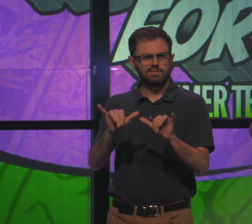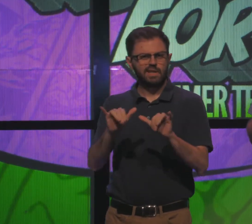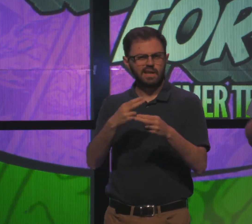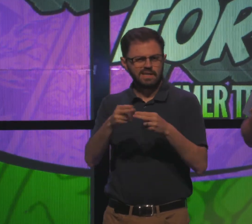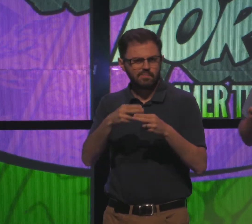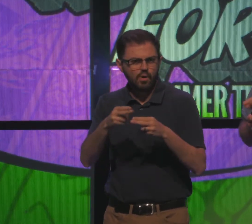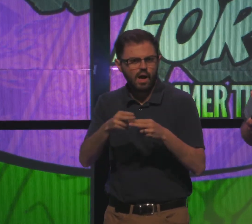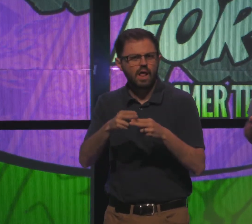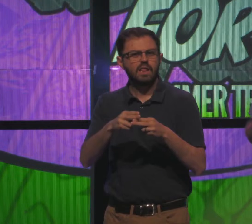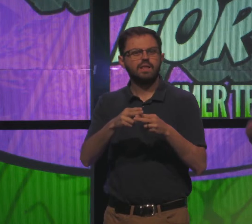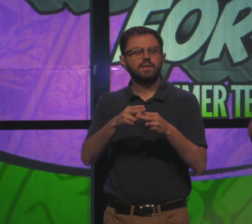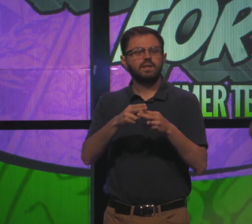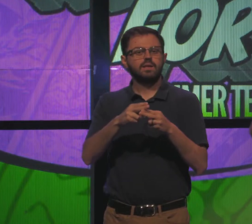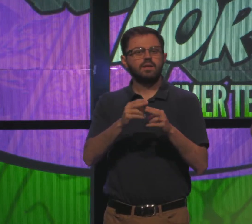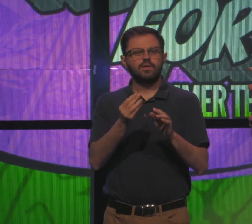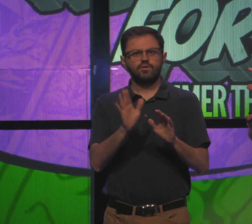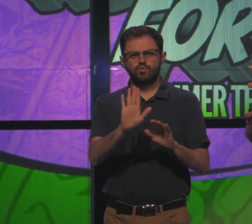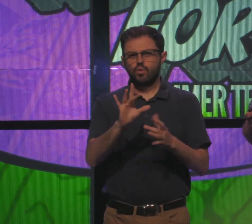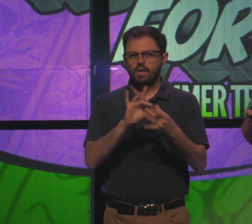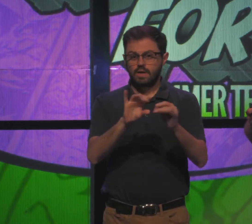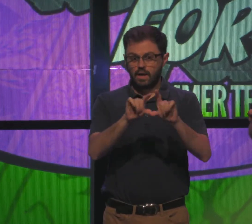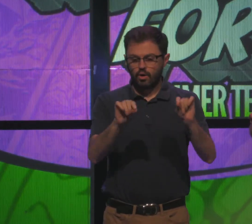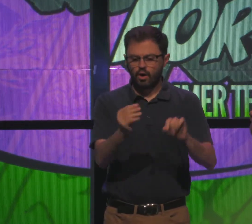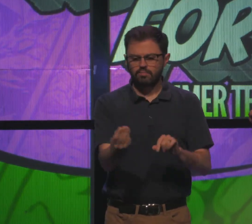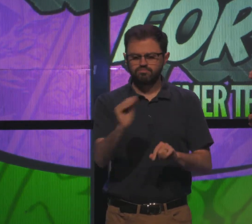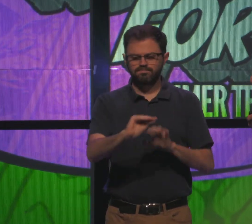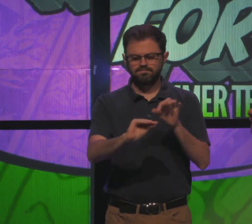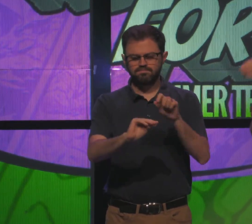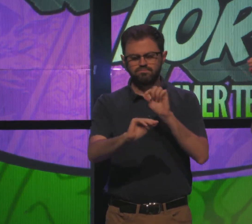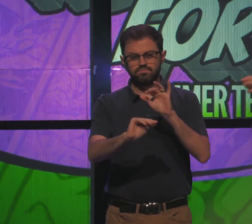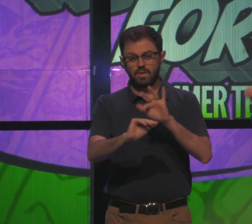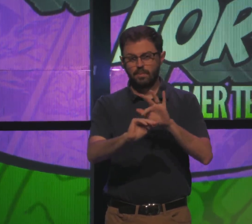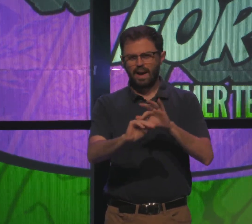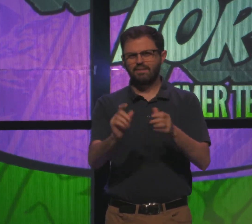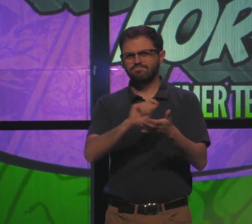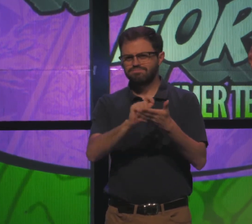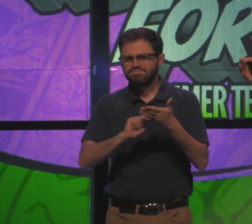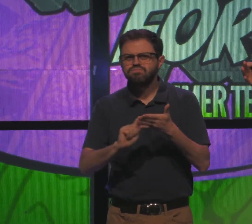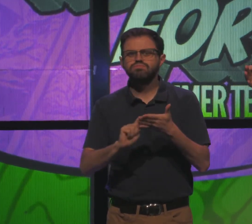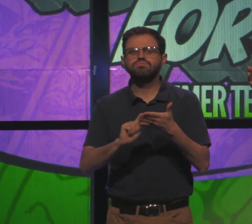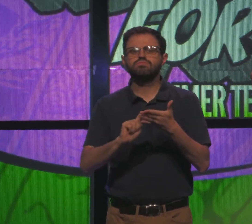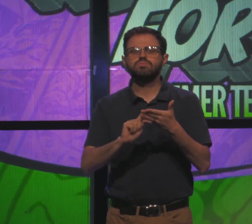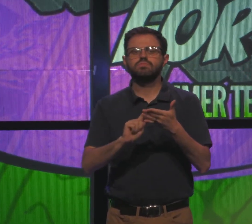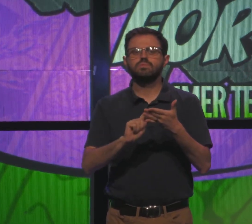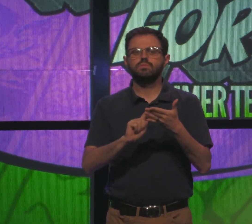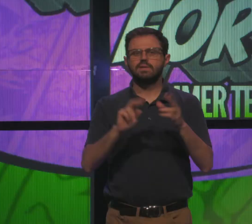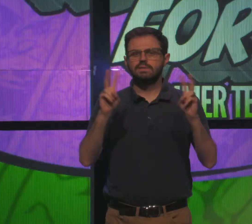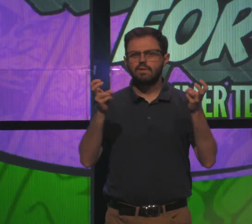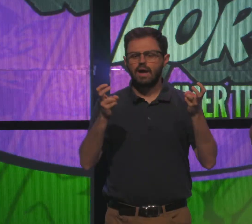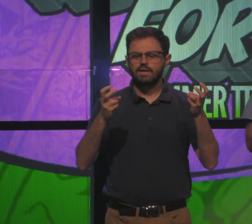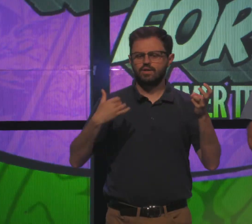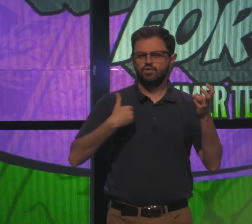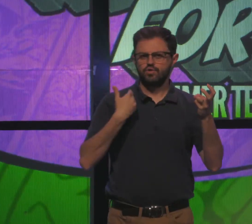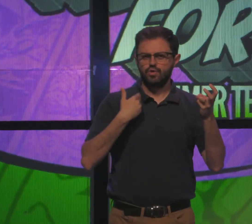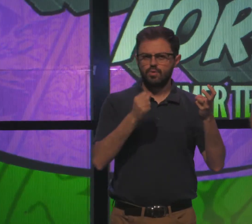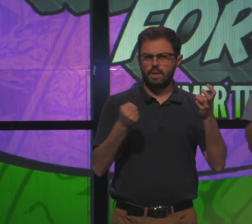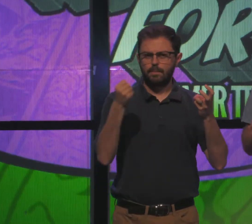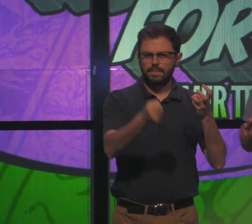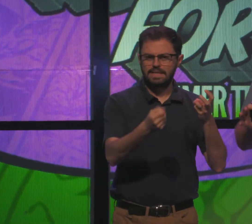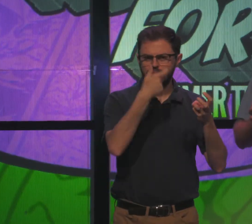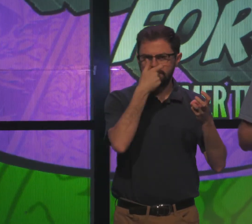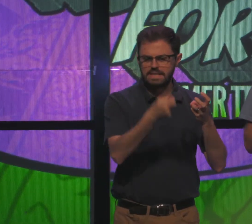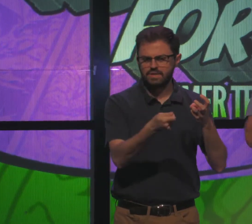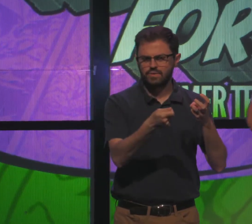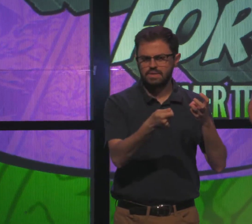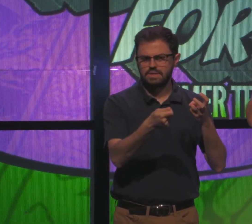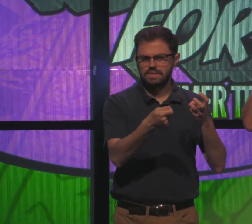write youth placement interest. If you'll do that, we will connect you with the appropriate organization. They'll reach out to you. They'll get you all